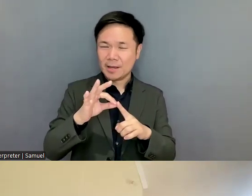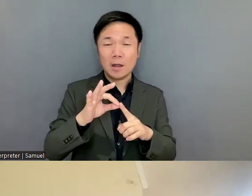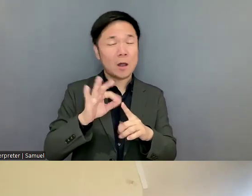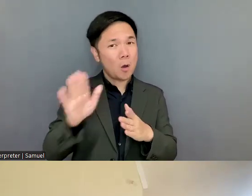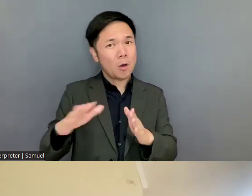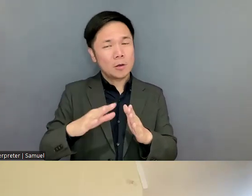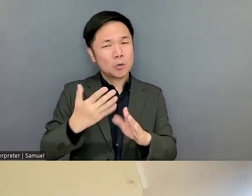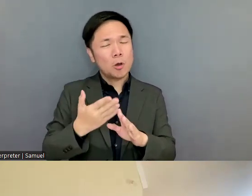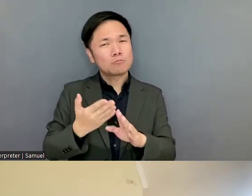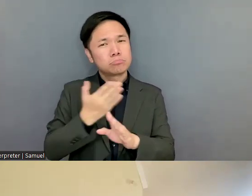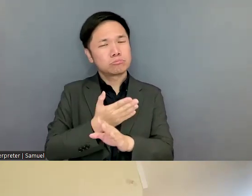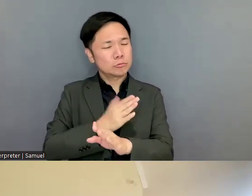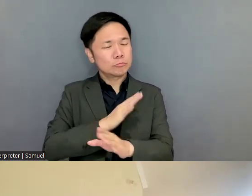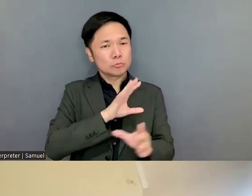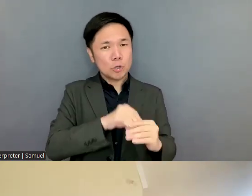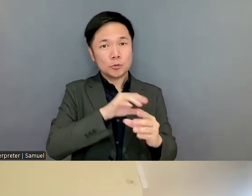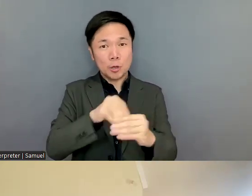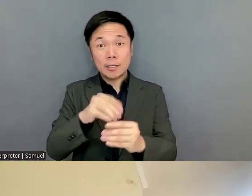GDS.